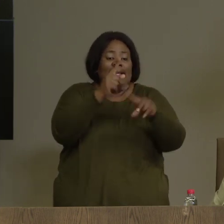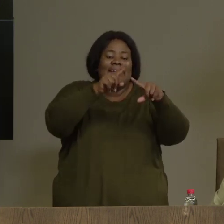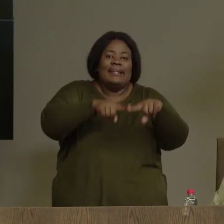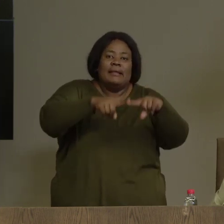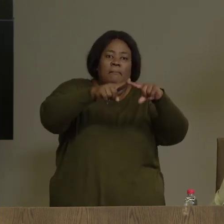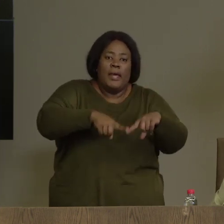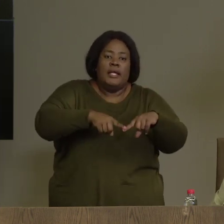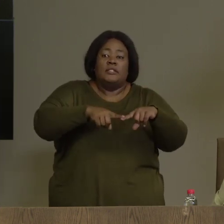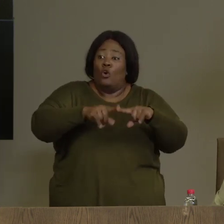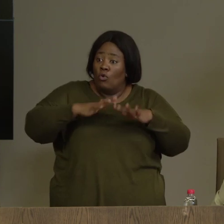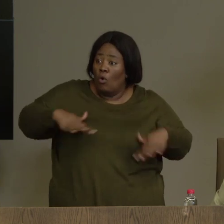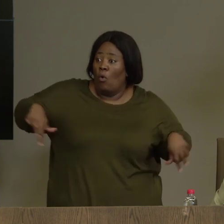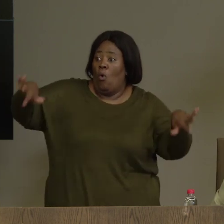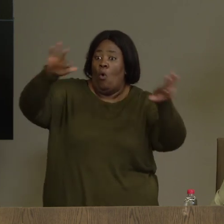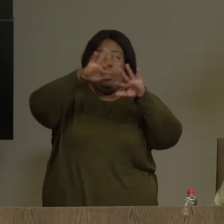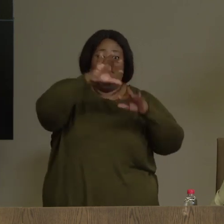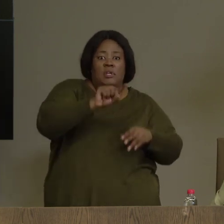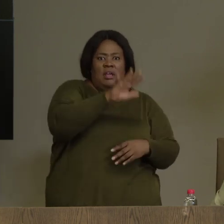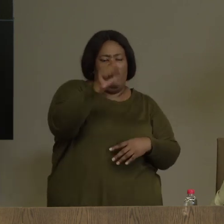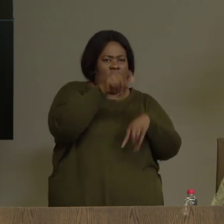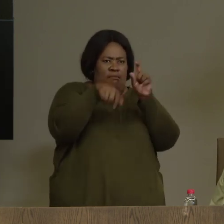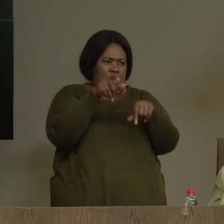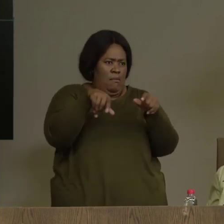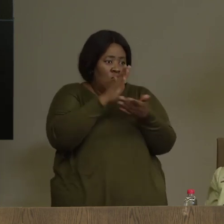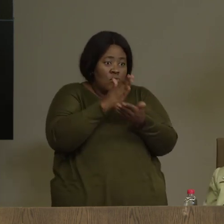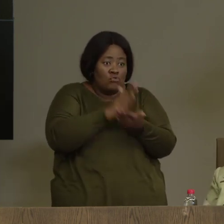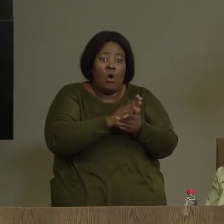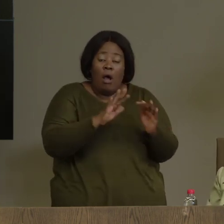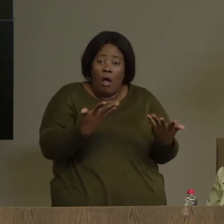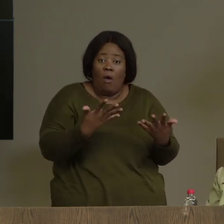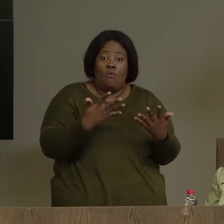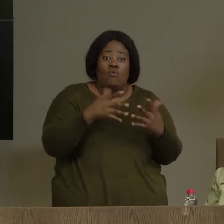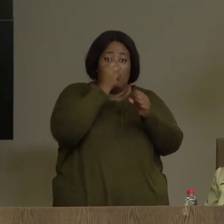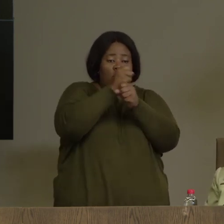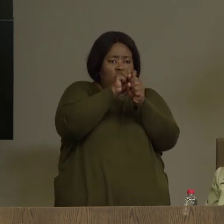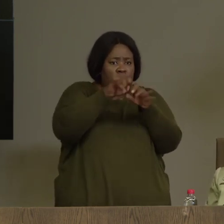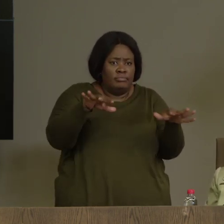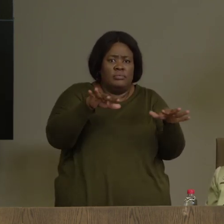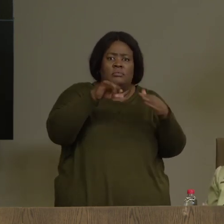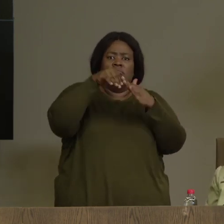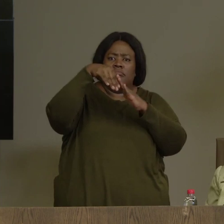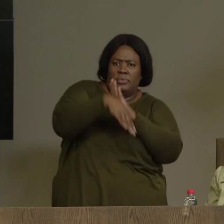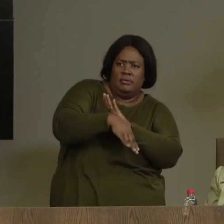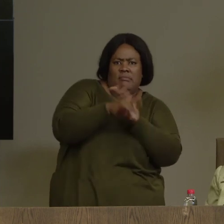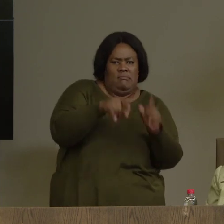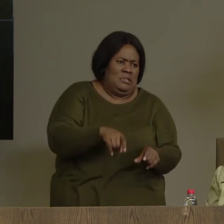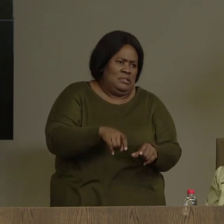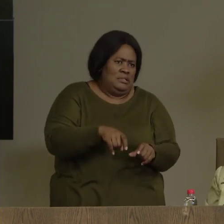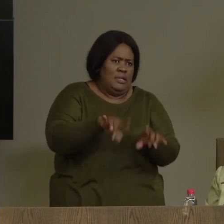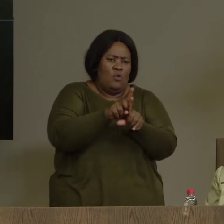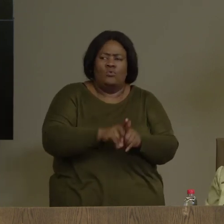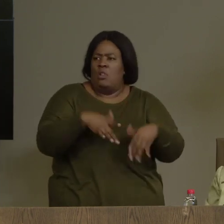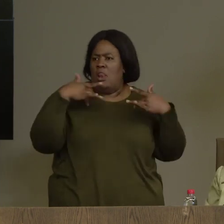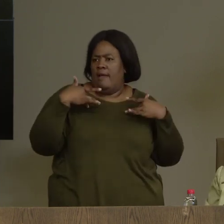of us as South Africans do to flatten the curve and be able to get our lives back. So it really is a